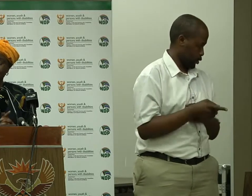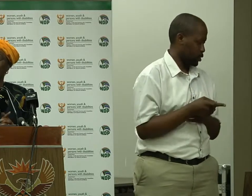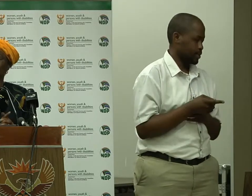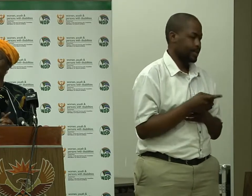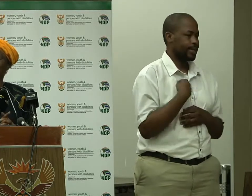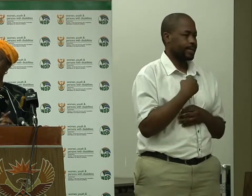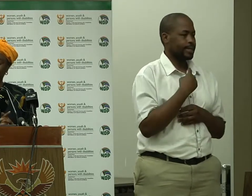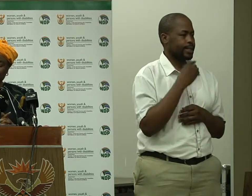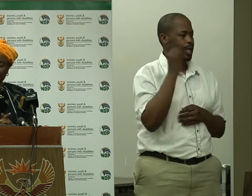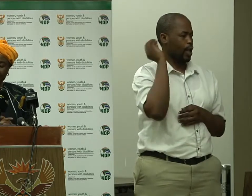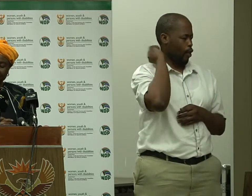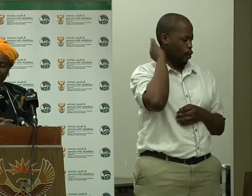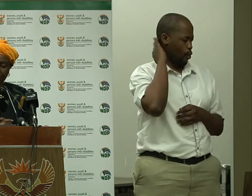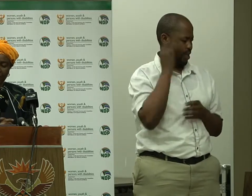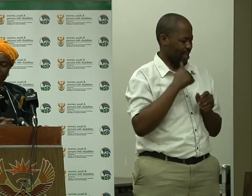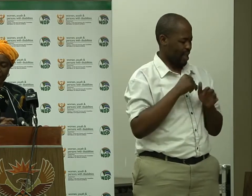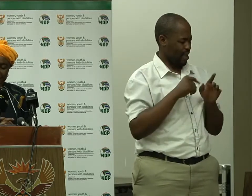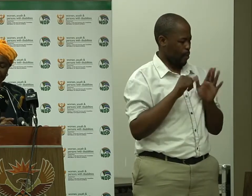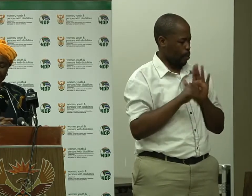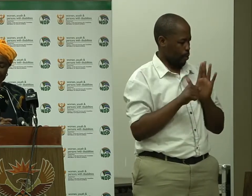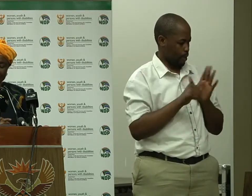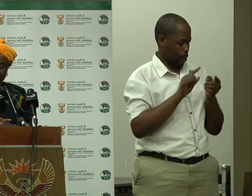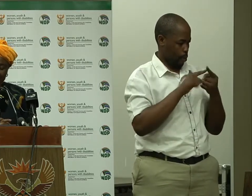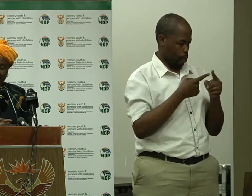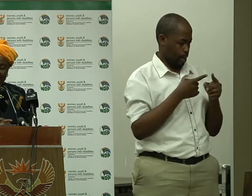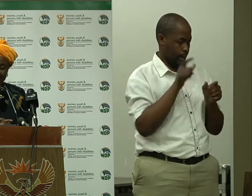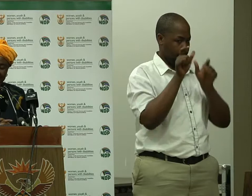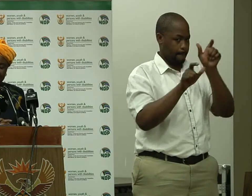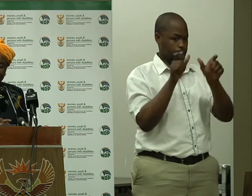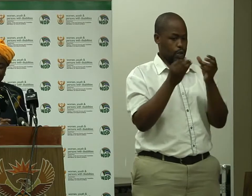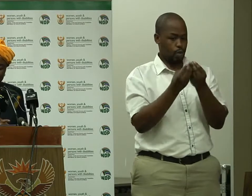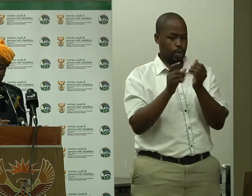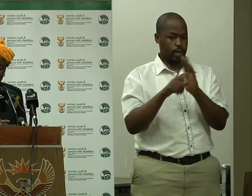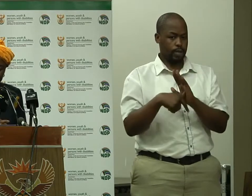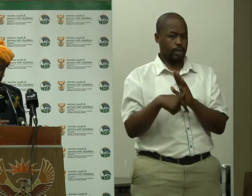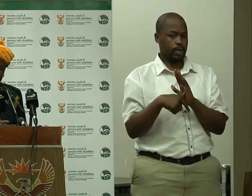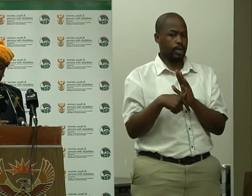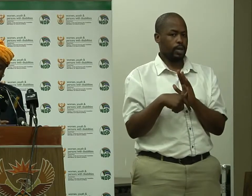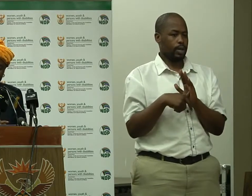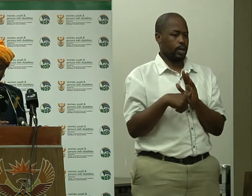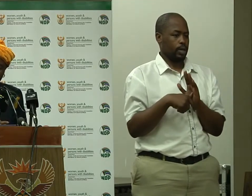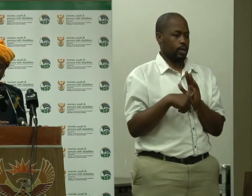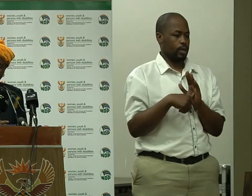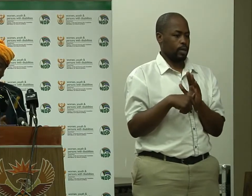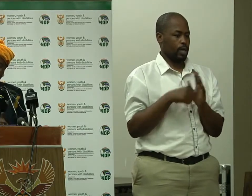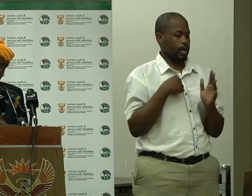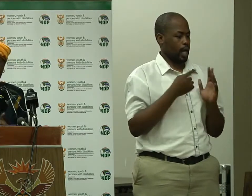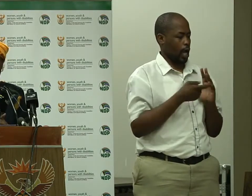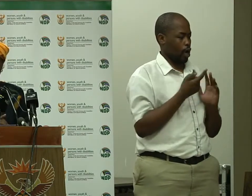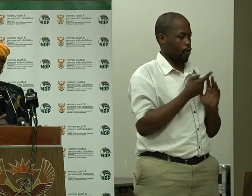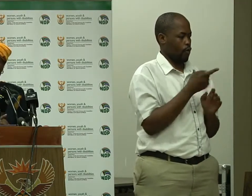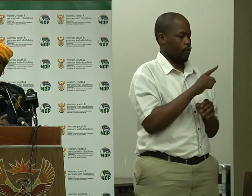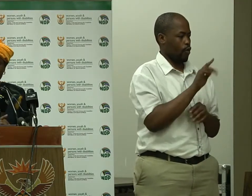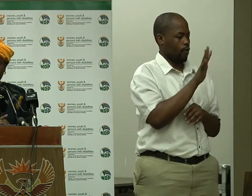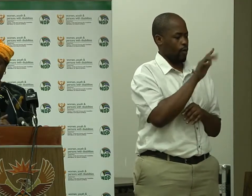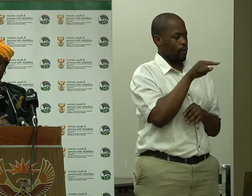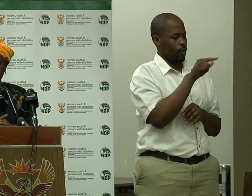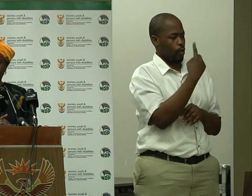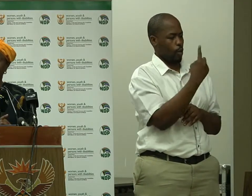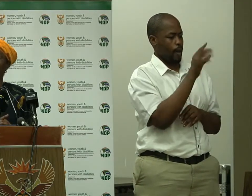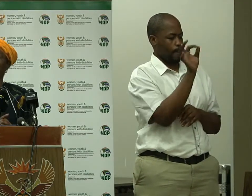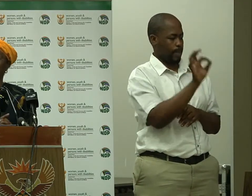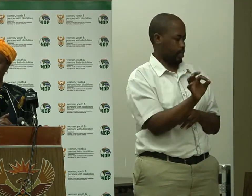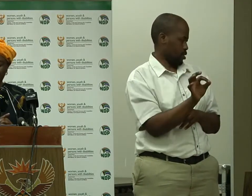very critical point that persons with disabilities currently account for